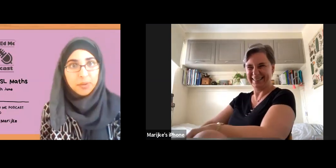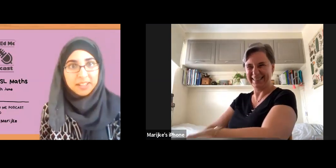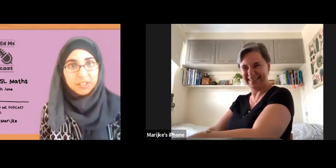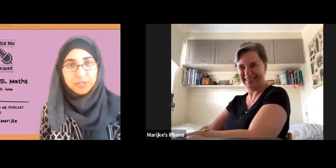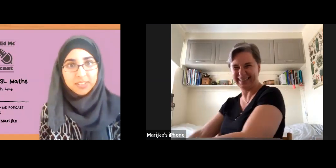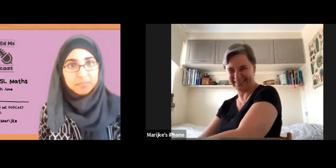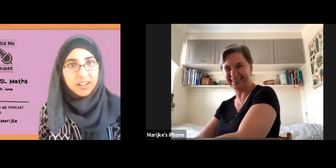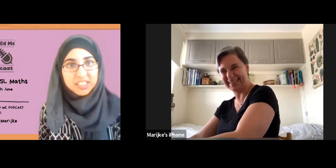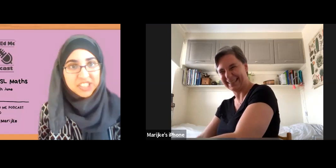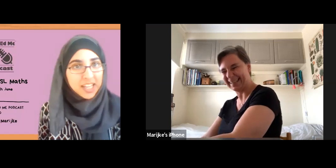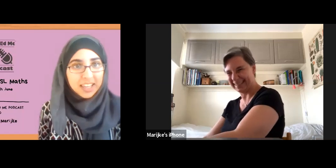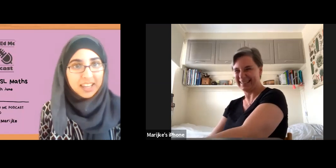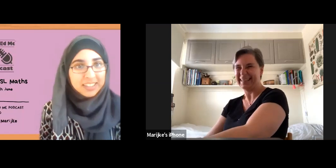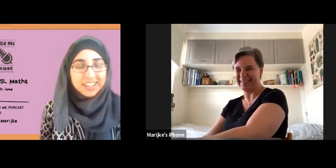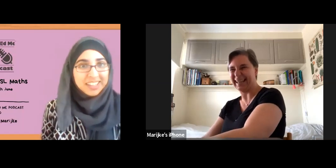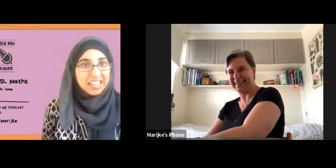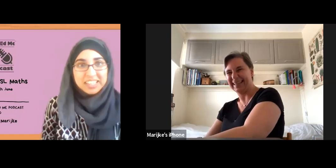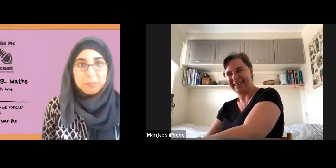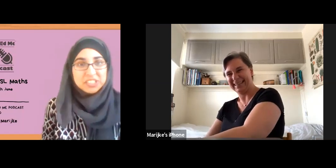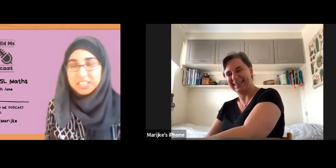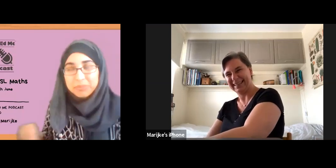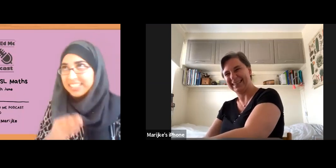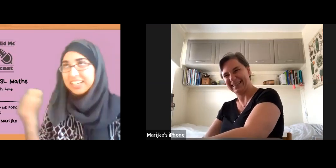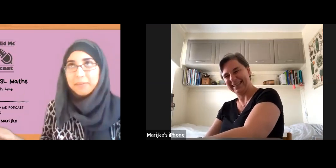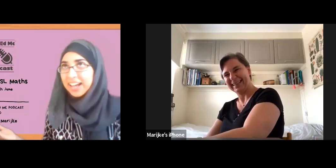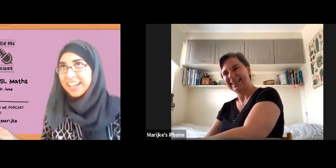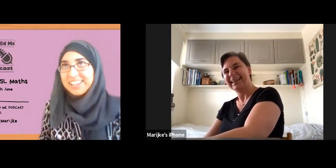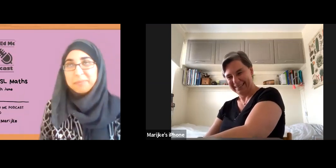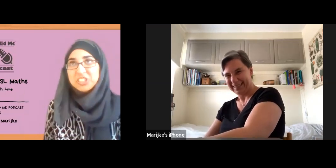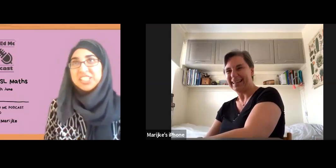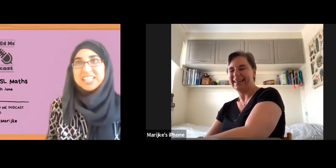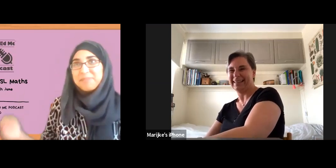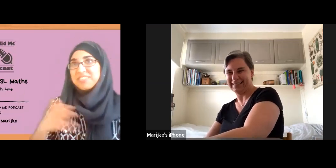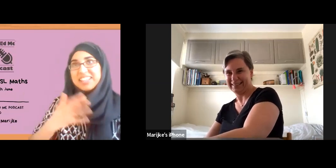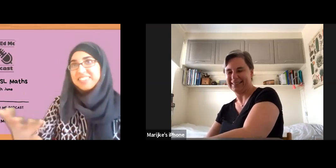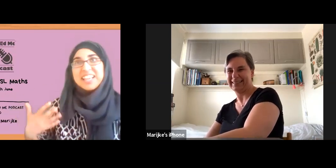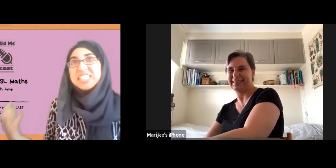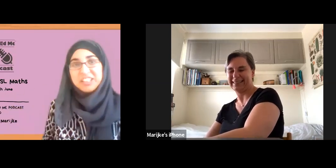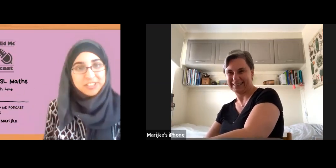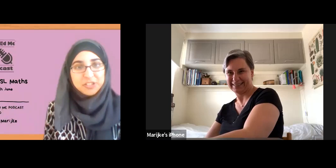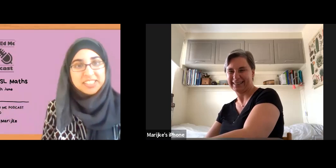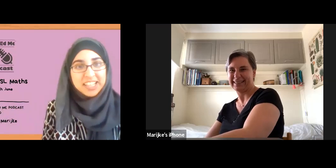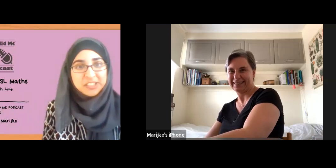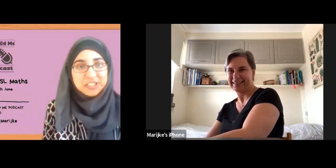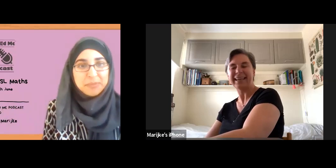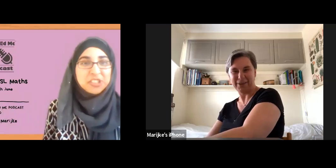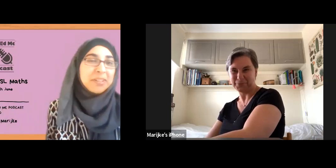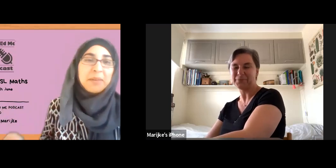about the different parts of the circuit, and he was completely unaware. But just like things get lost in translation, so I'm assuming they would